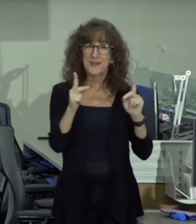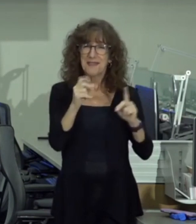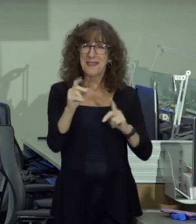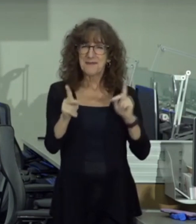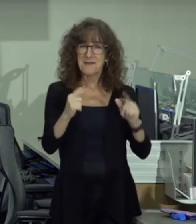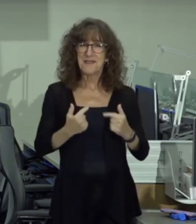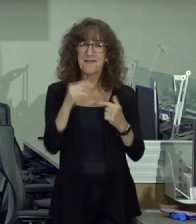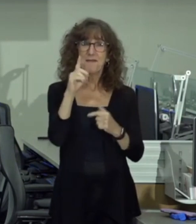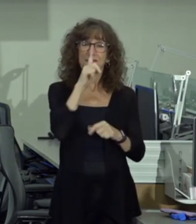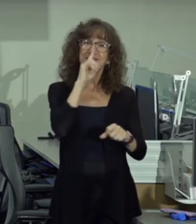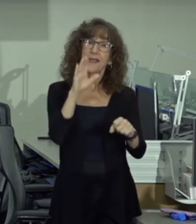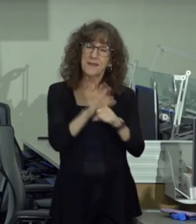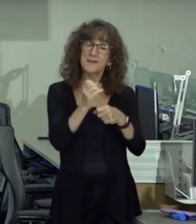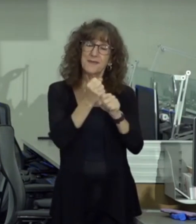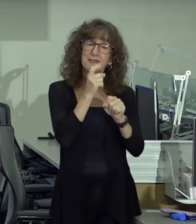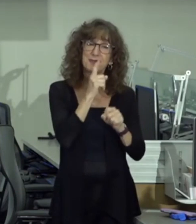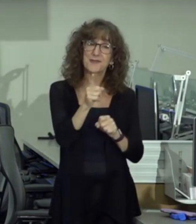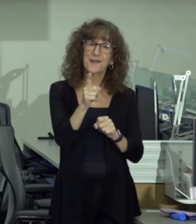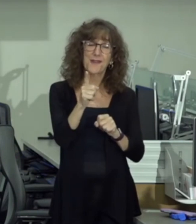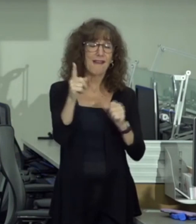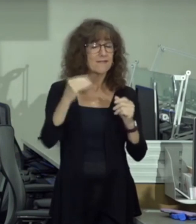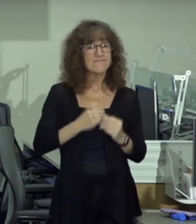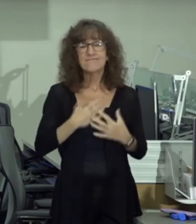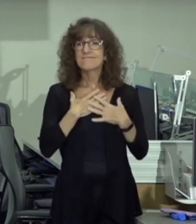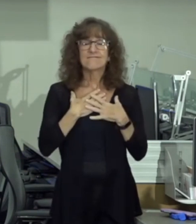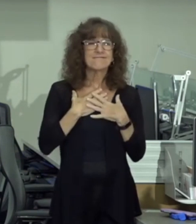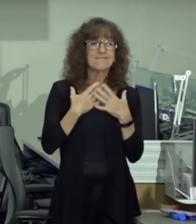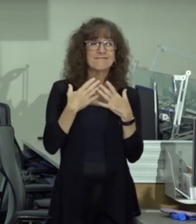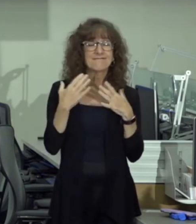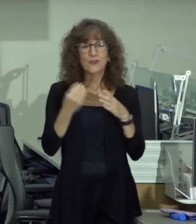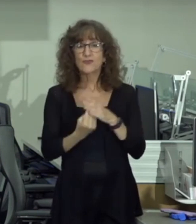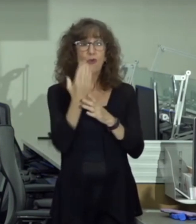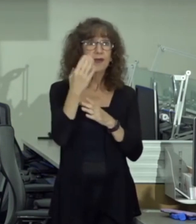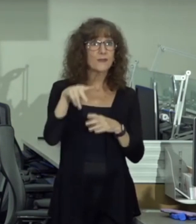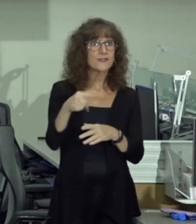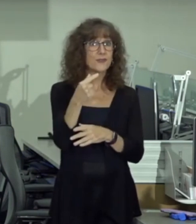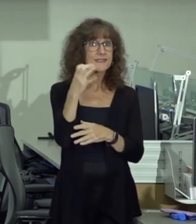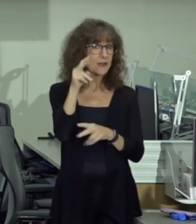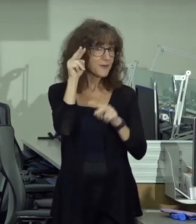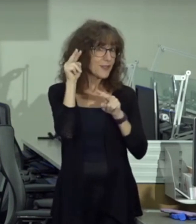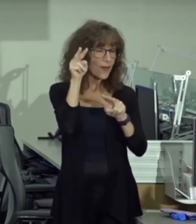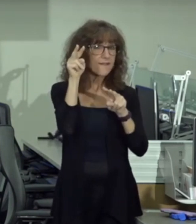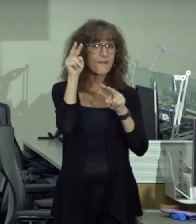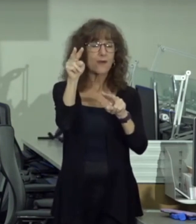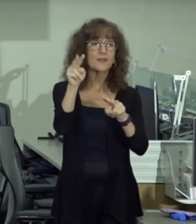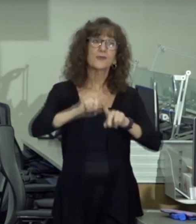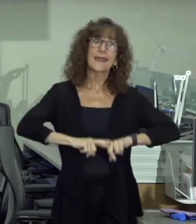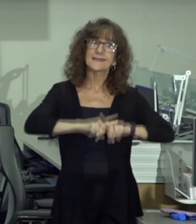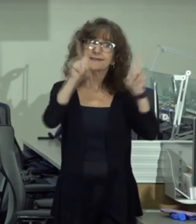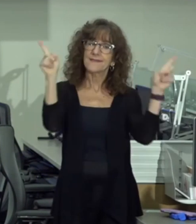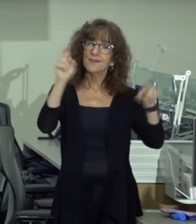Marylanders who are committed to ensuring a thriving Prince George's County as we all look forward to a